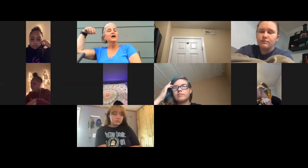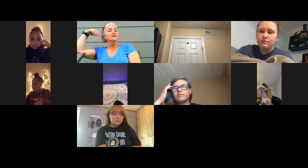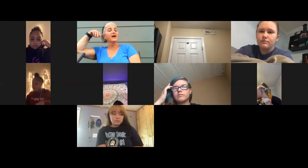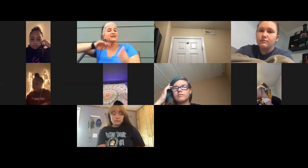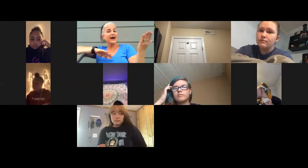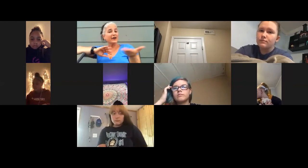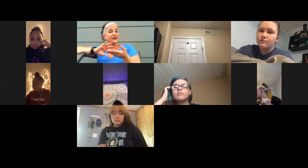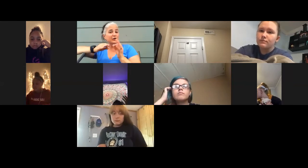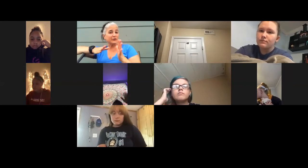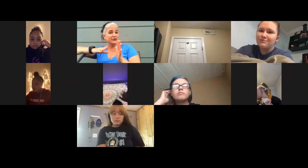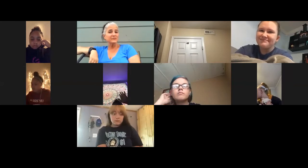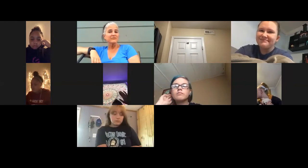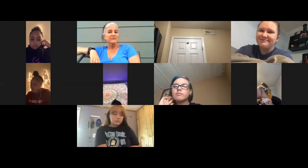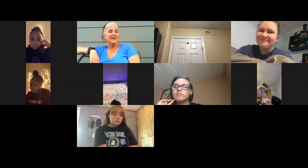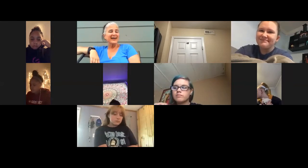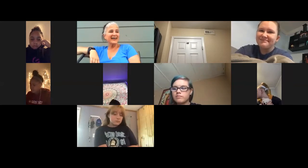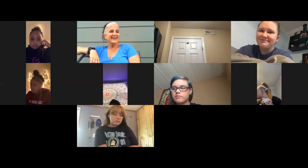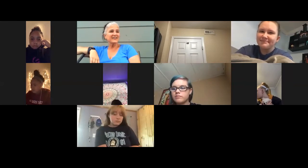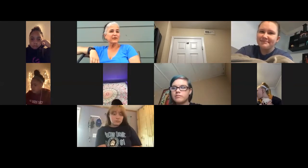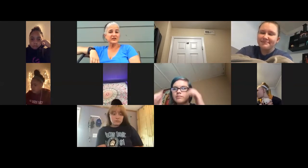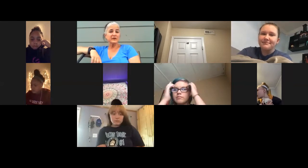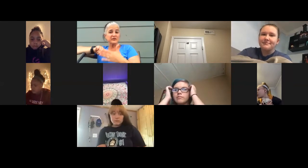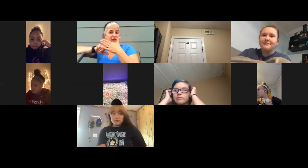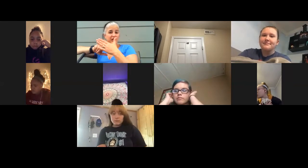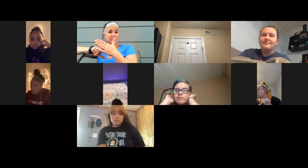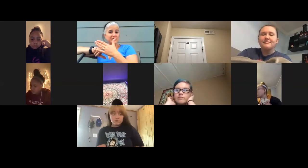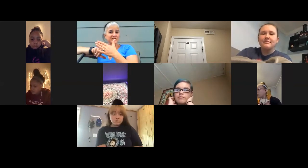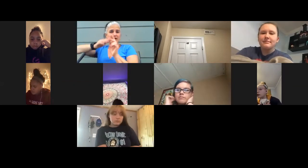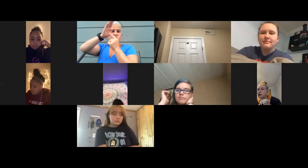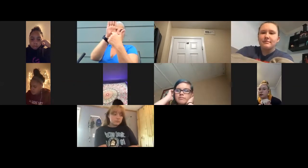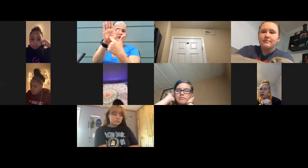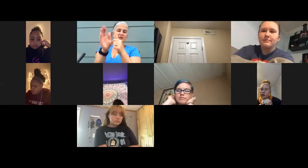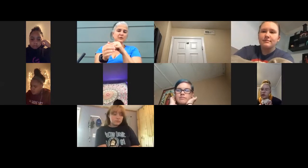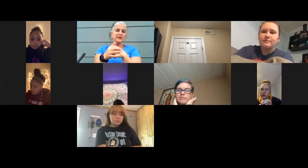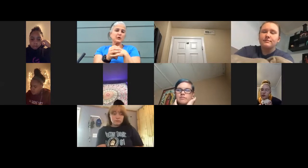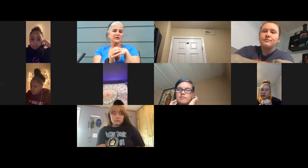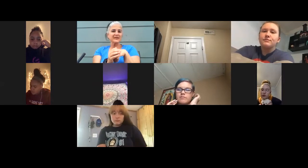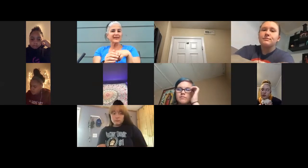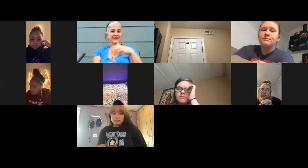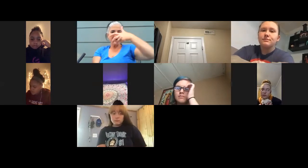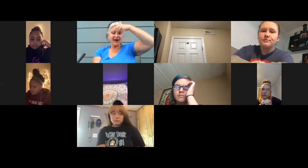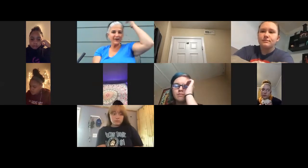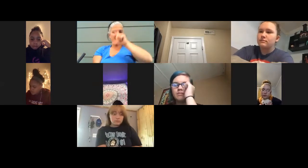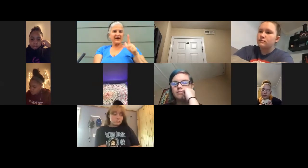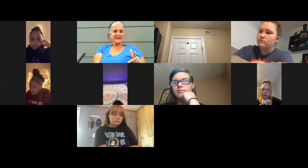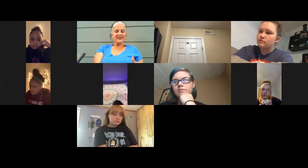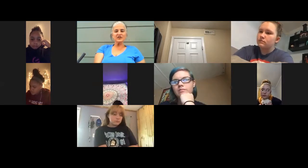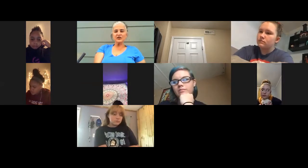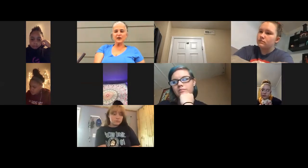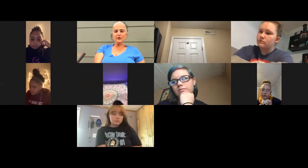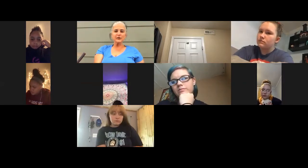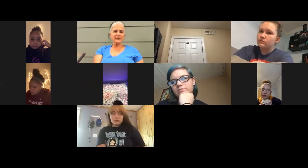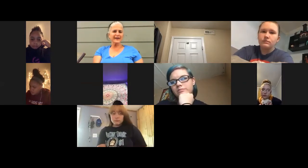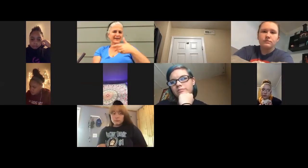Alexis, does hire interpreters, and especially for the shows. It's really cool to see like the Lion